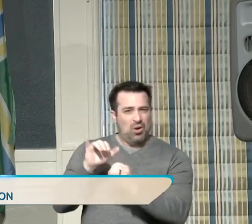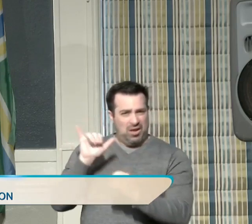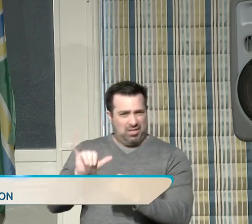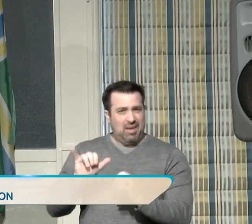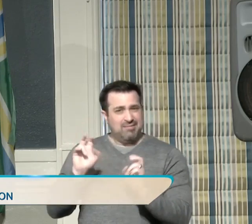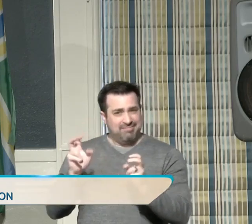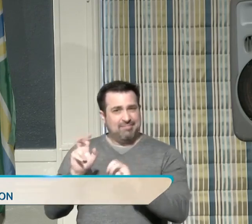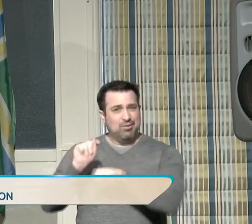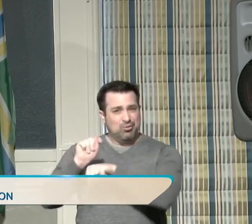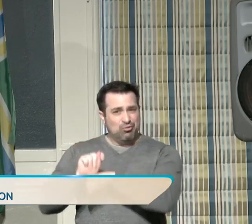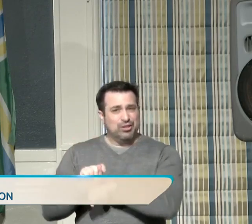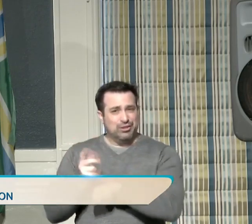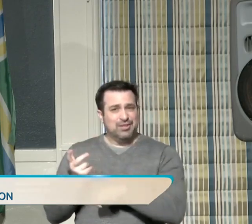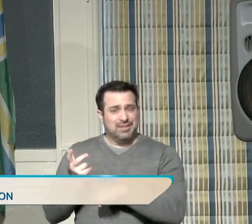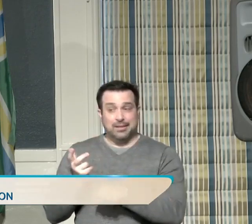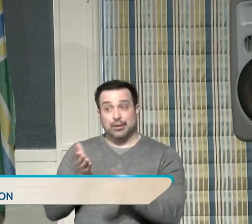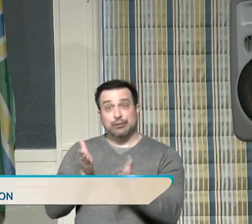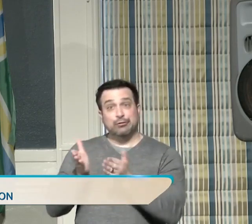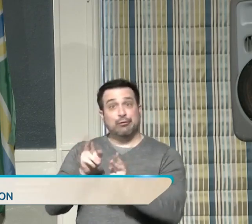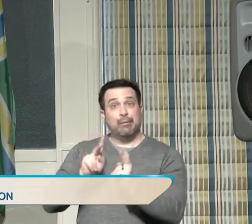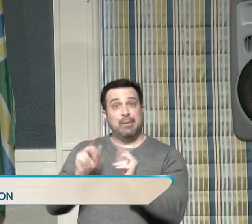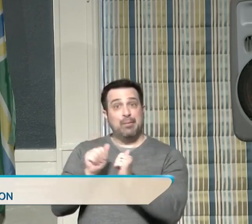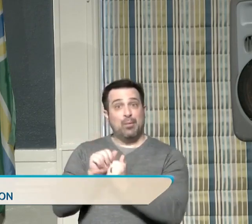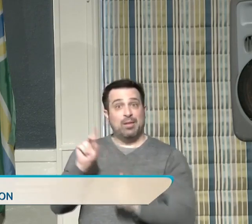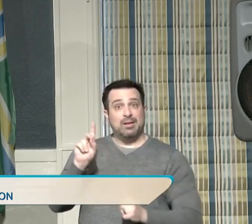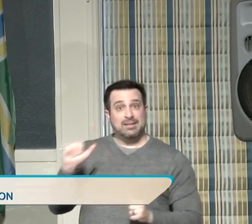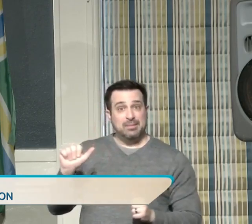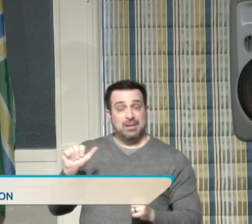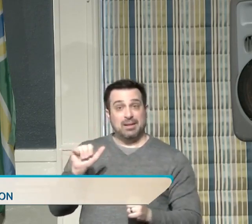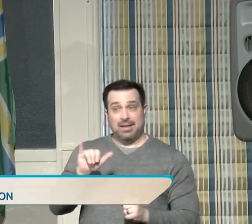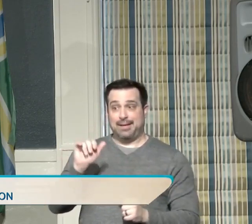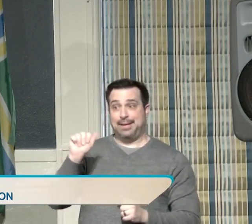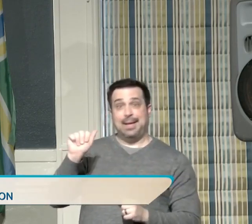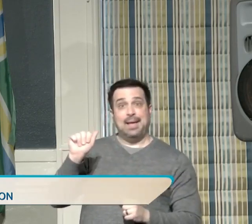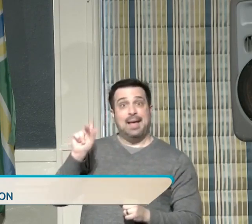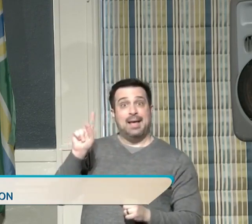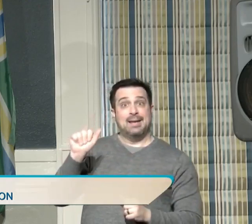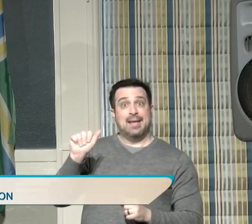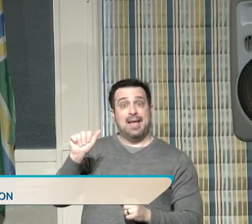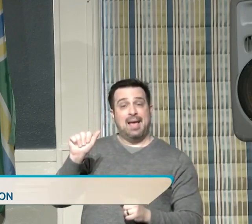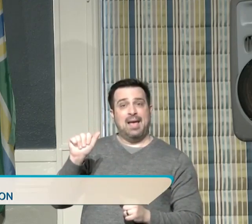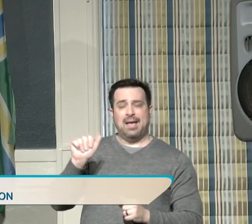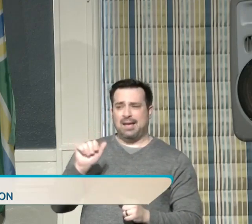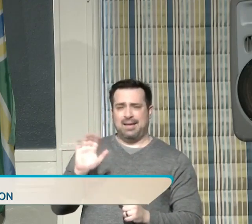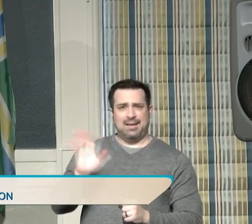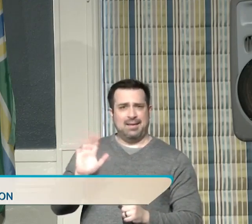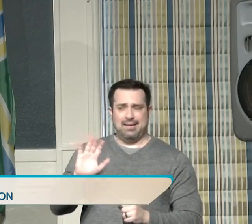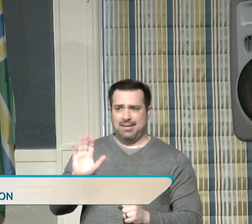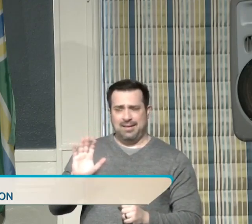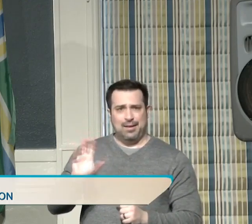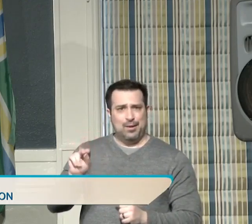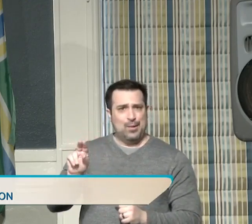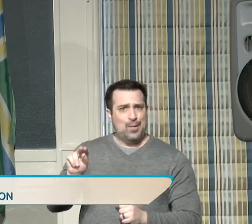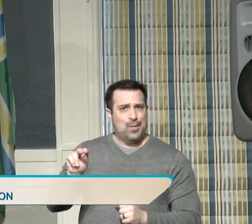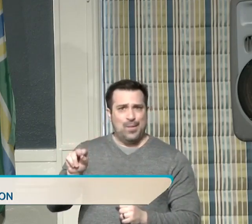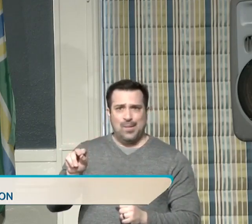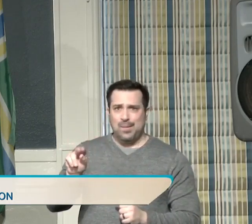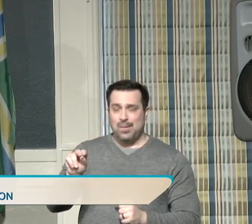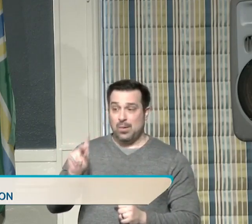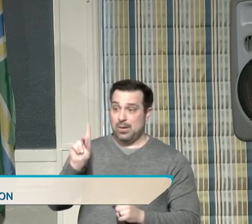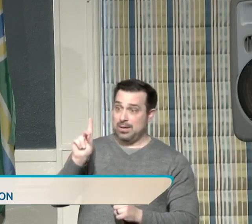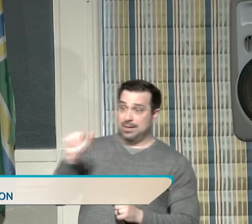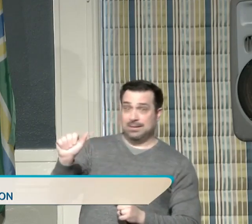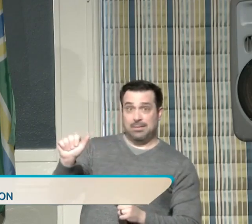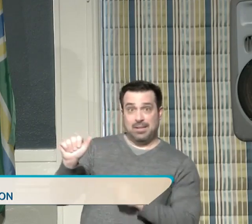tradition of serving people with disabilities that the Americans with Disabilities Act has said, no. Disability